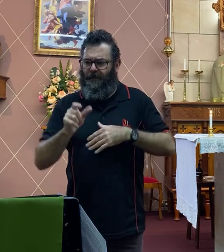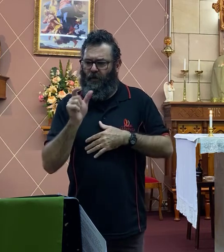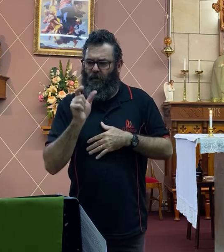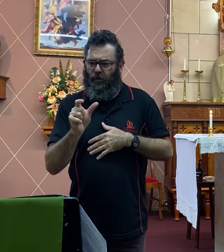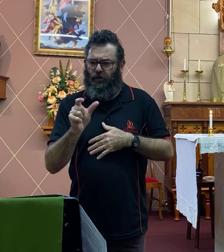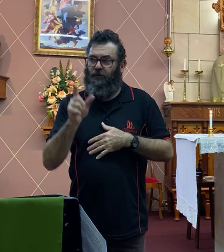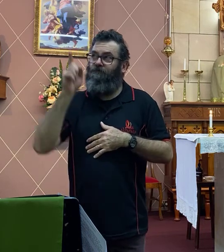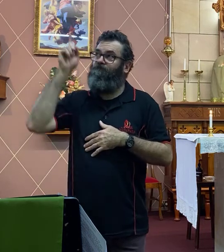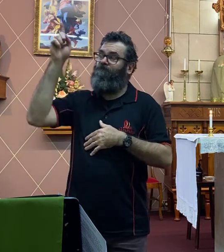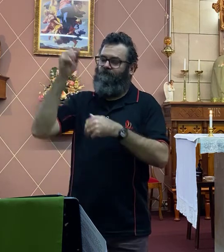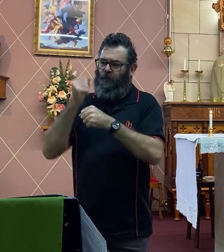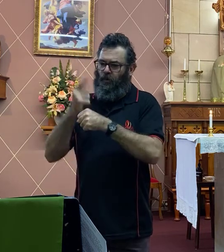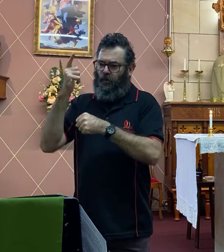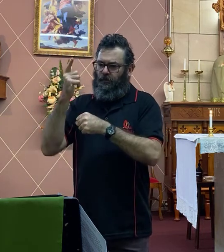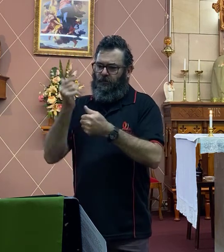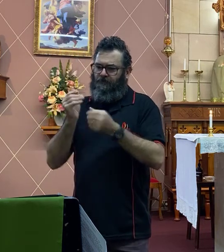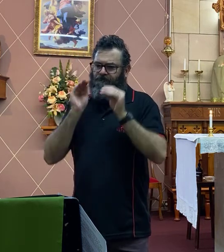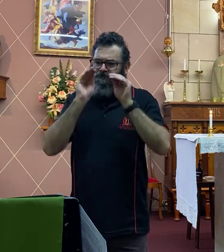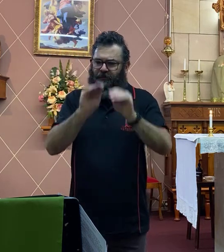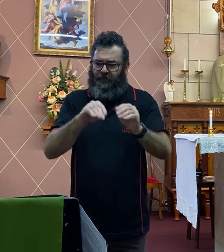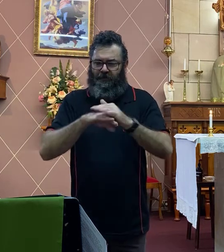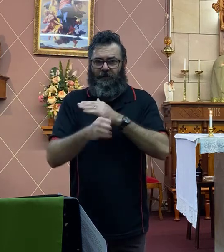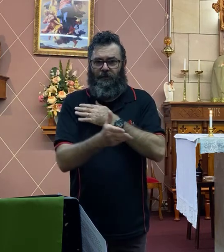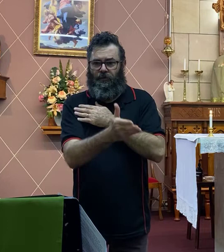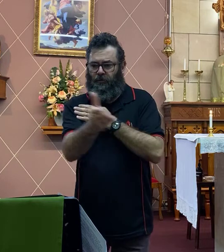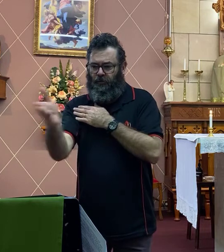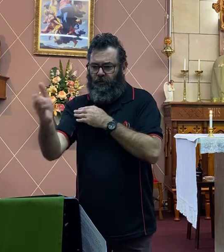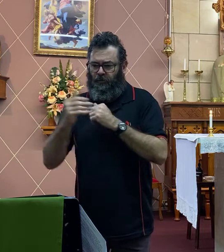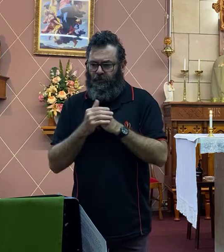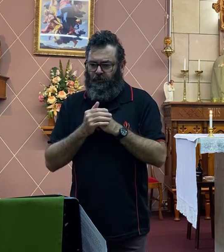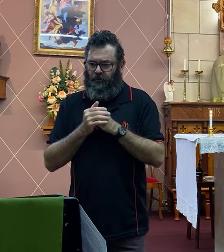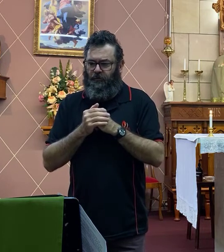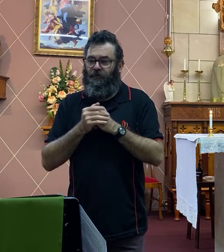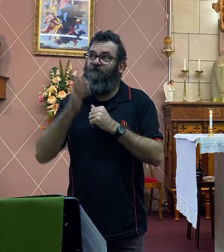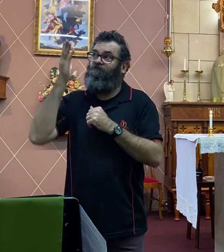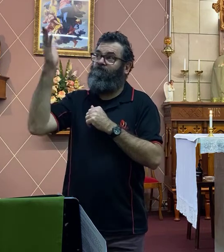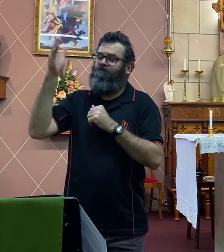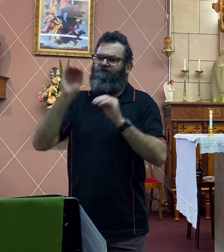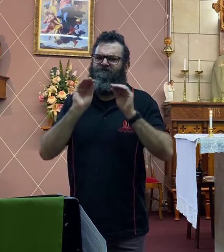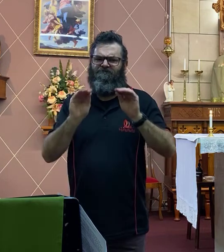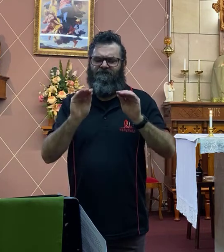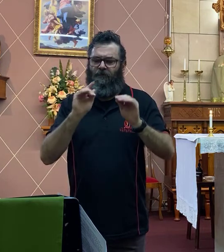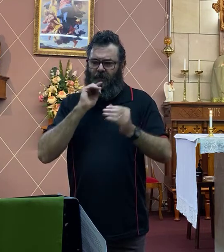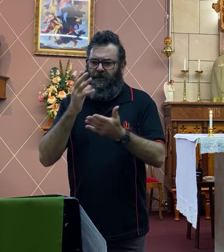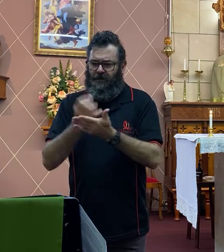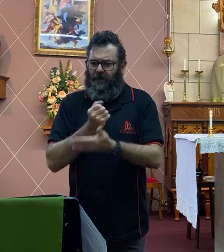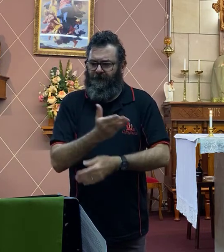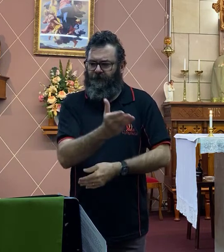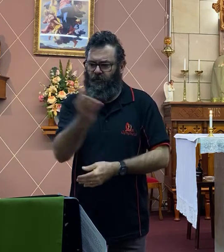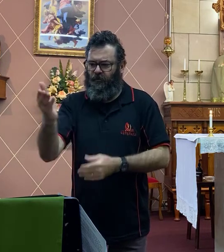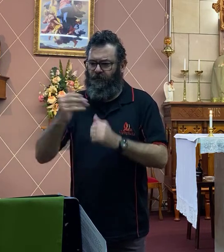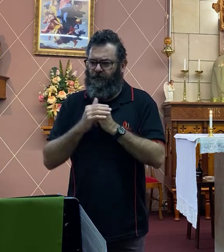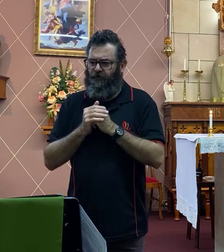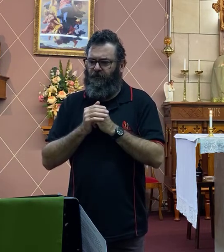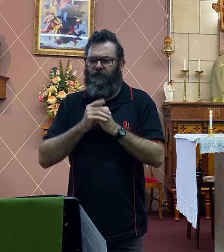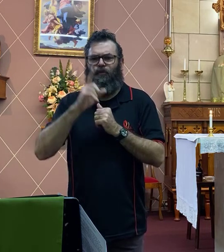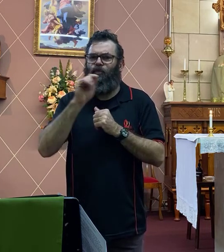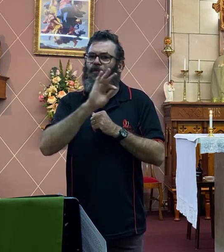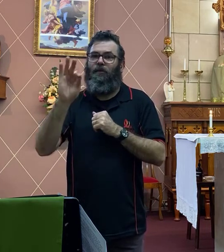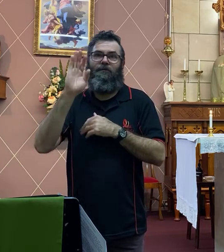Be humble and accept the word that God has planted in you. This teaching will save